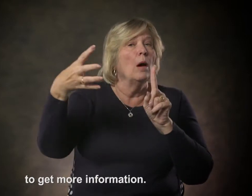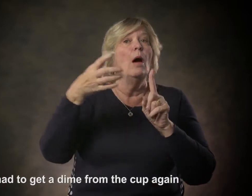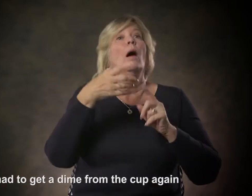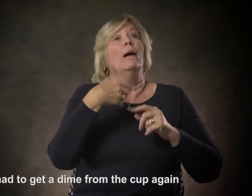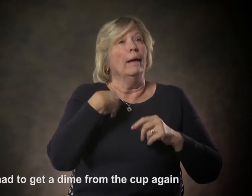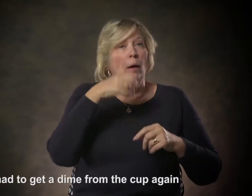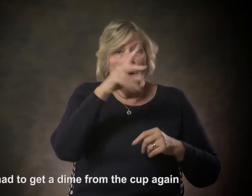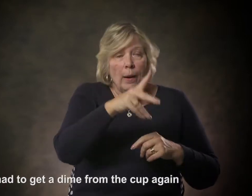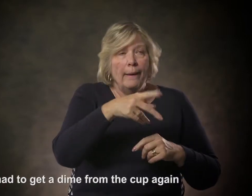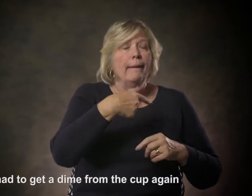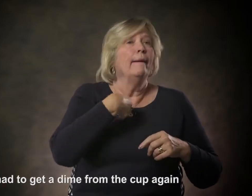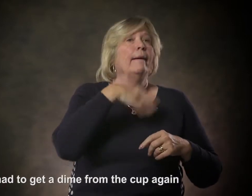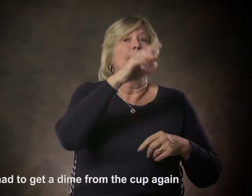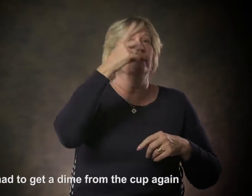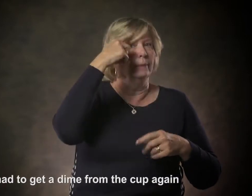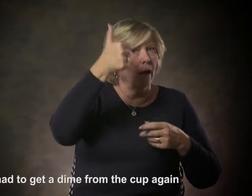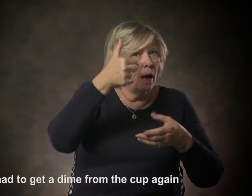I had to get a dime from the cup again.